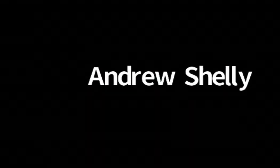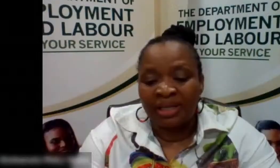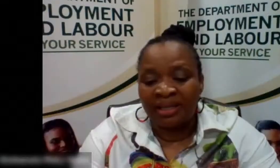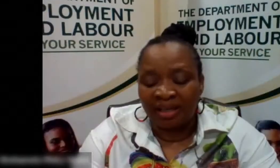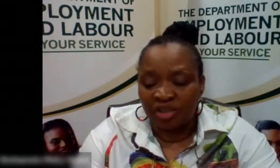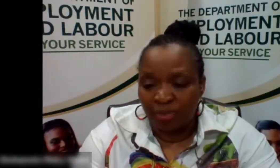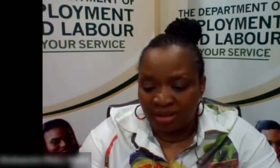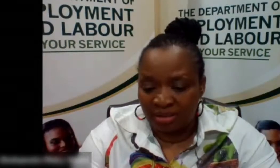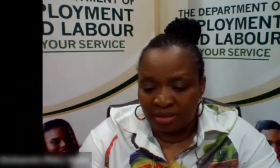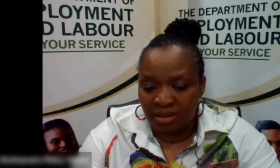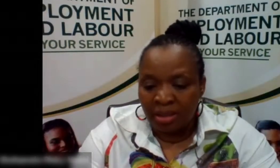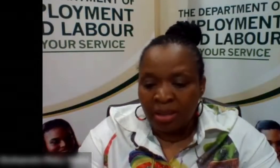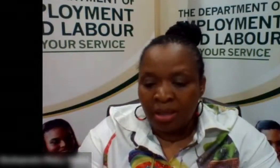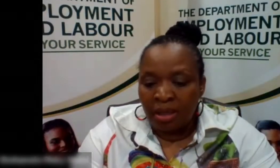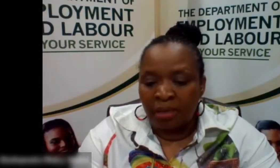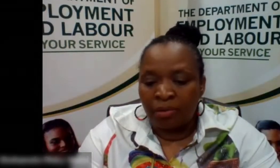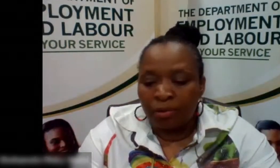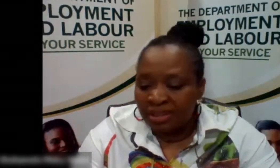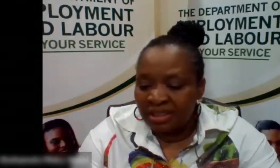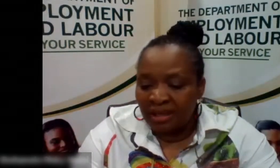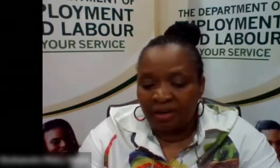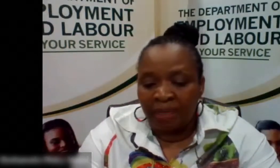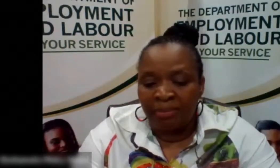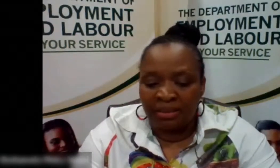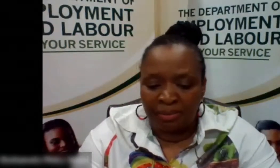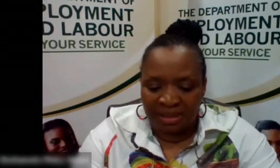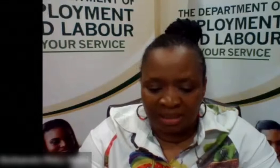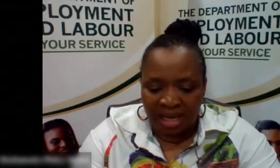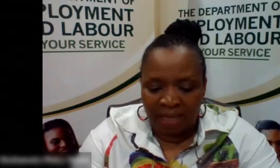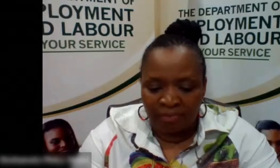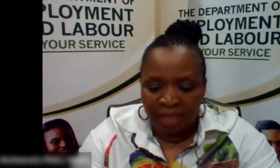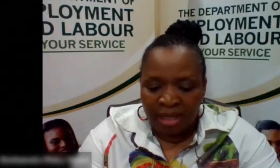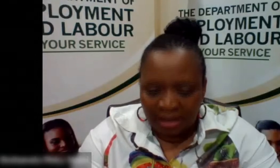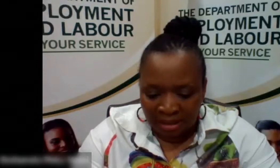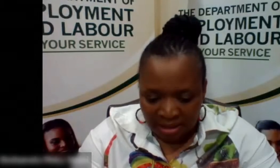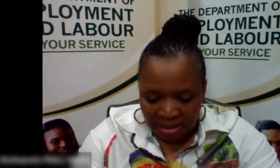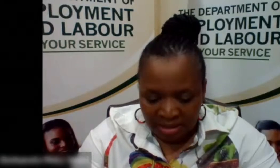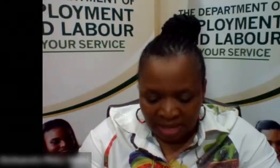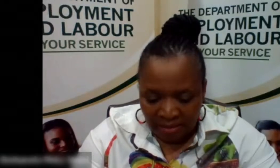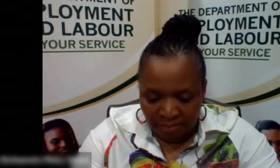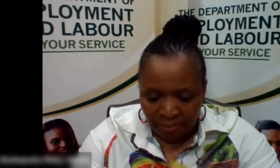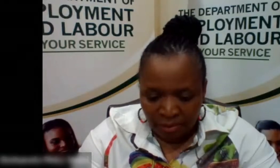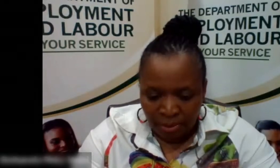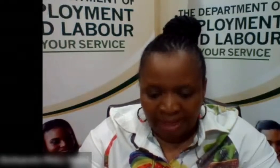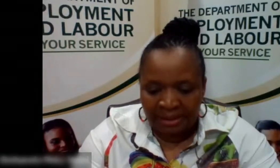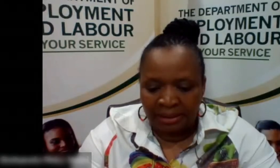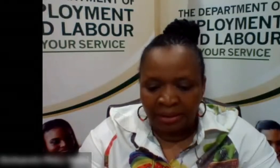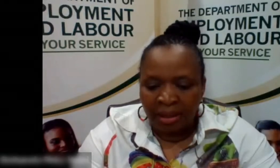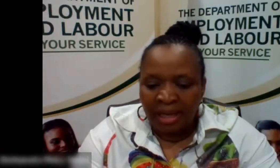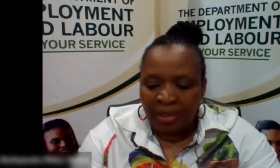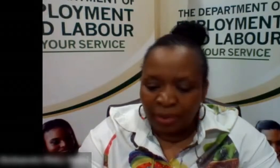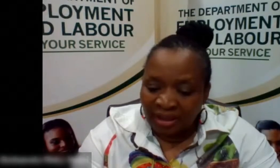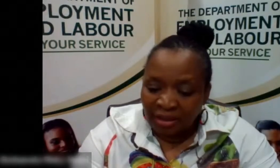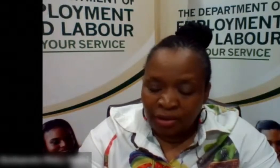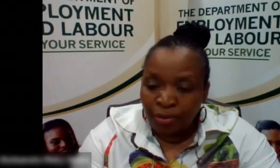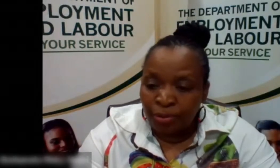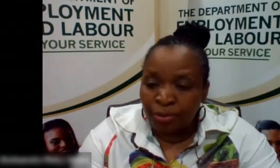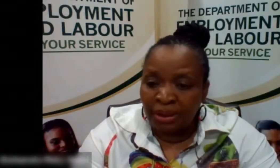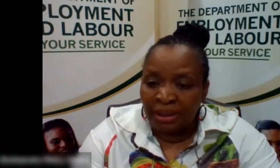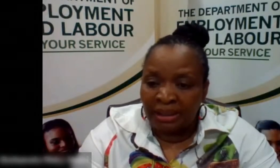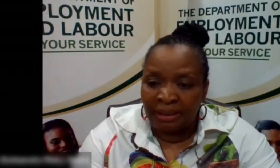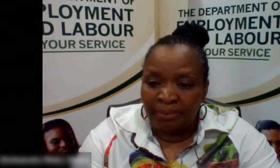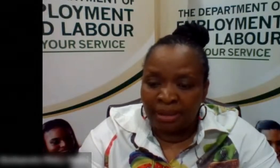stakeholder engagement couldn't have come at a better time than this time we're in. And we thank